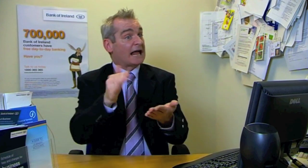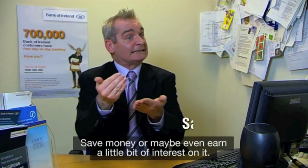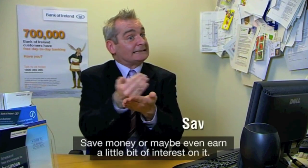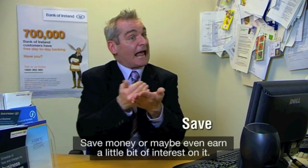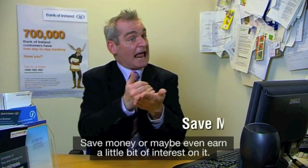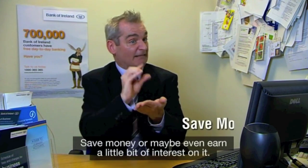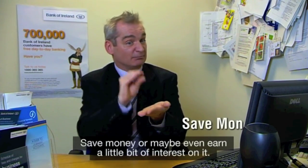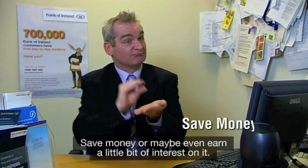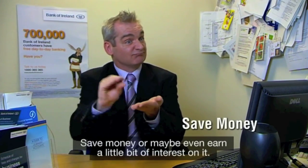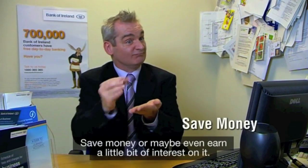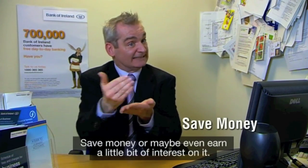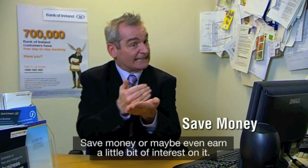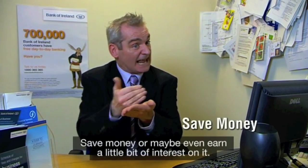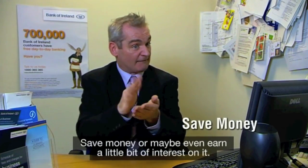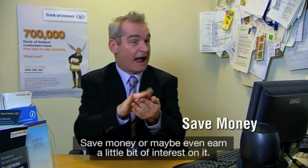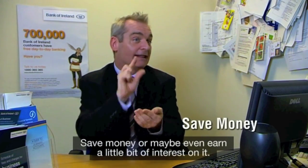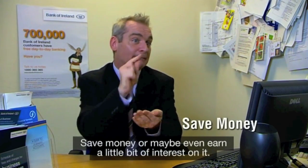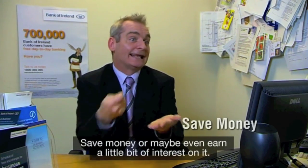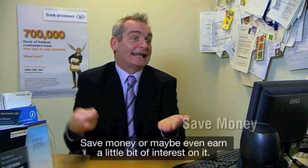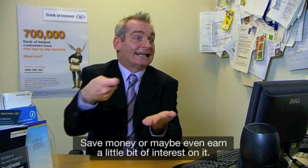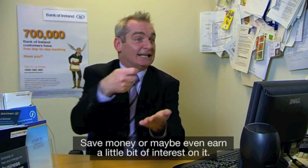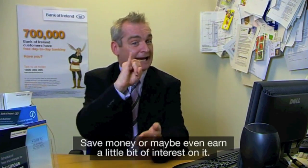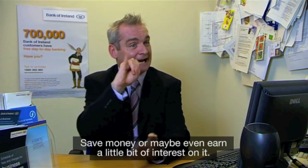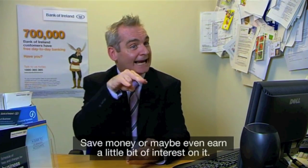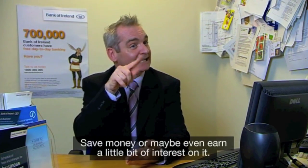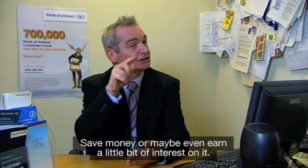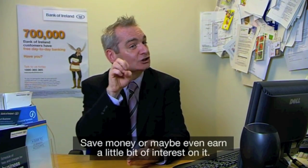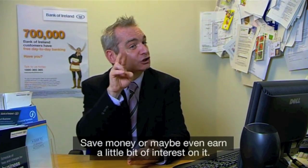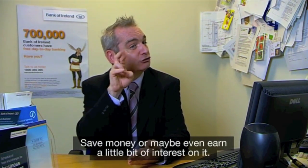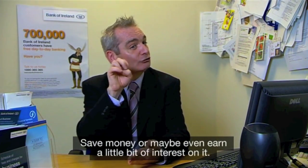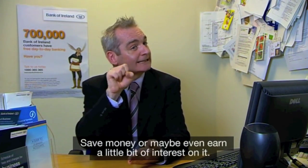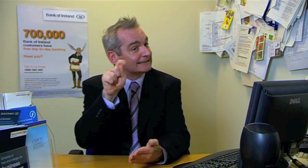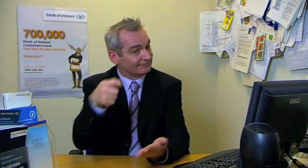or maybe even earn a little bit of interest on it.